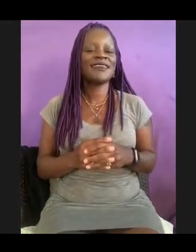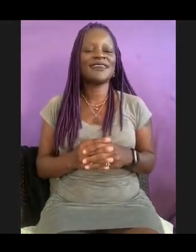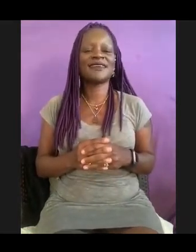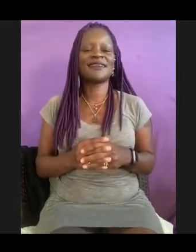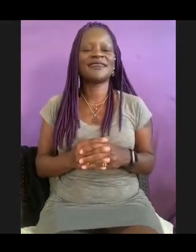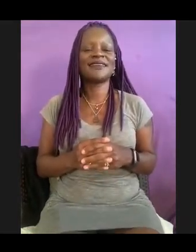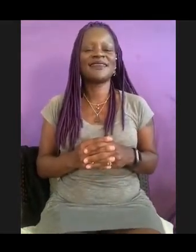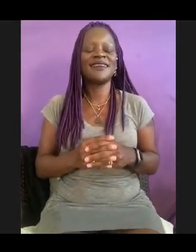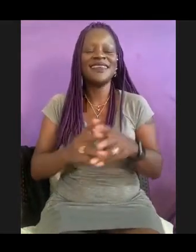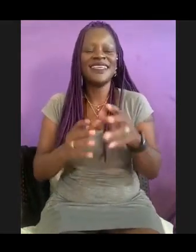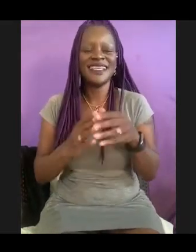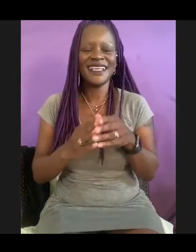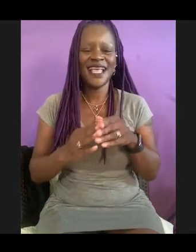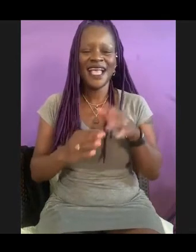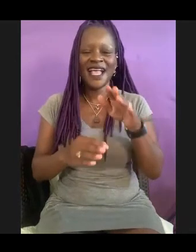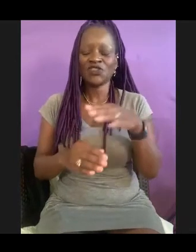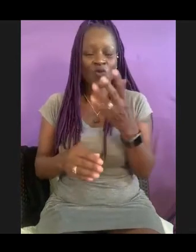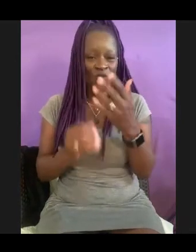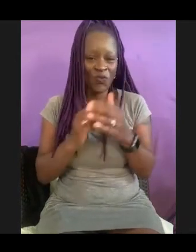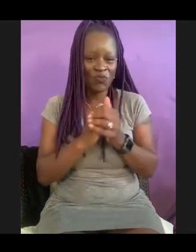we have not included.